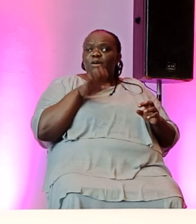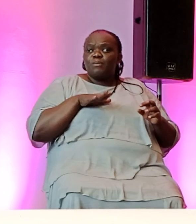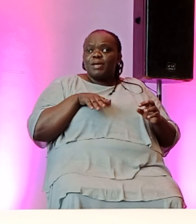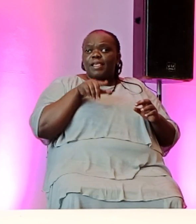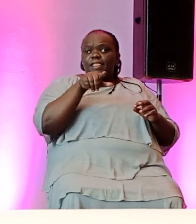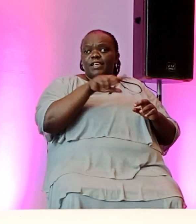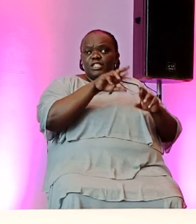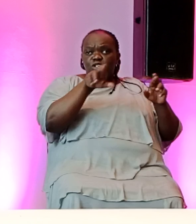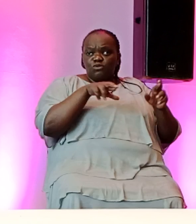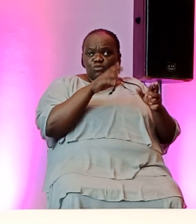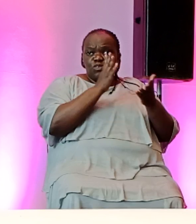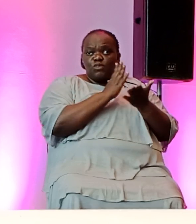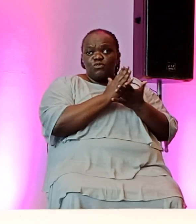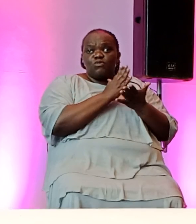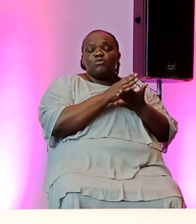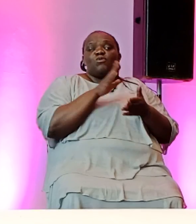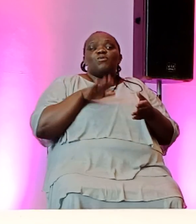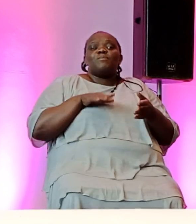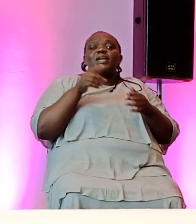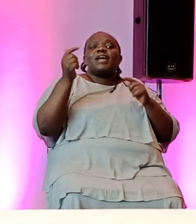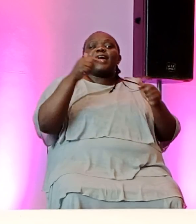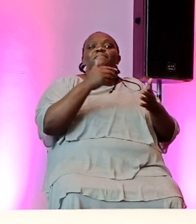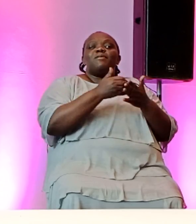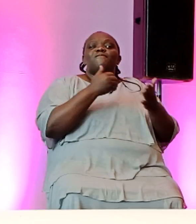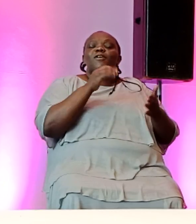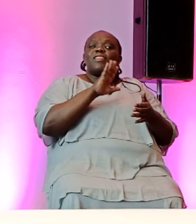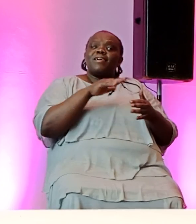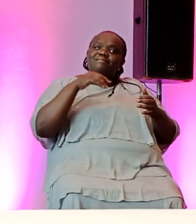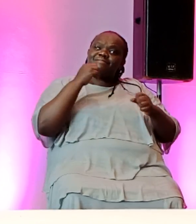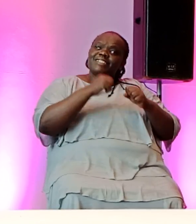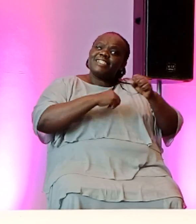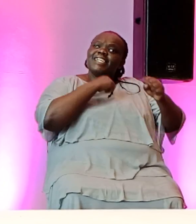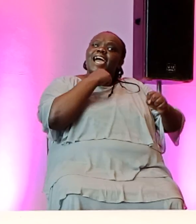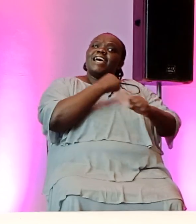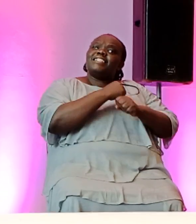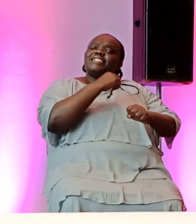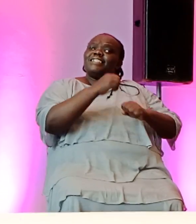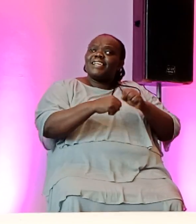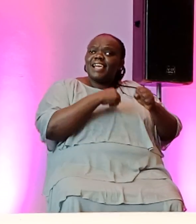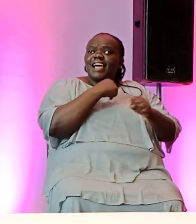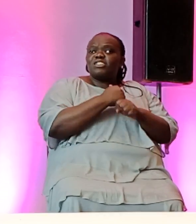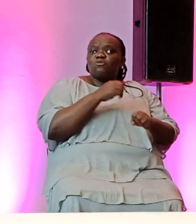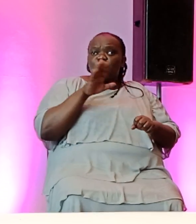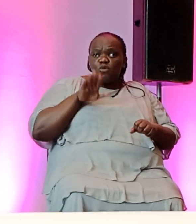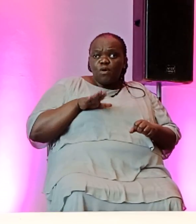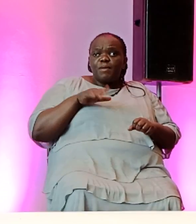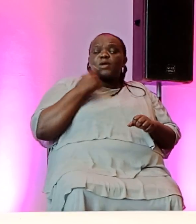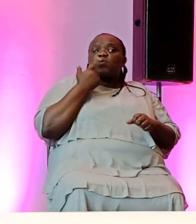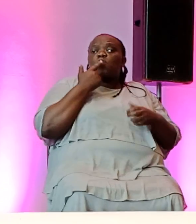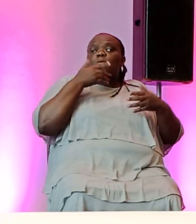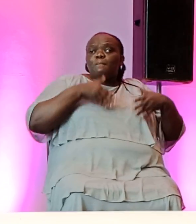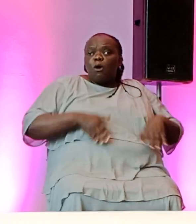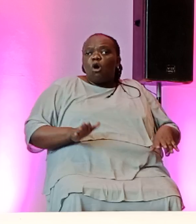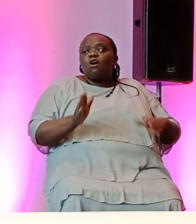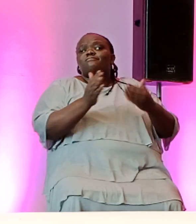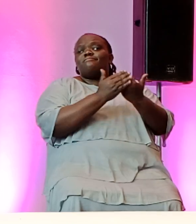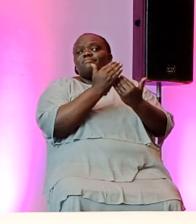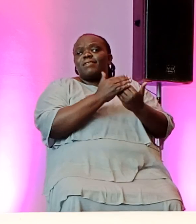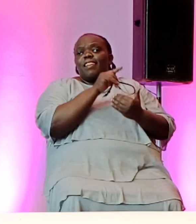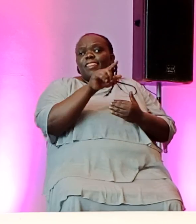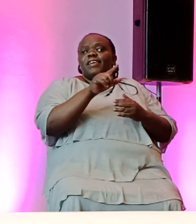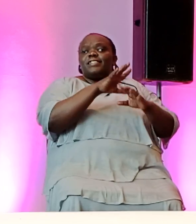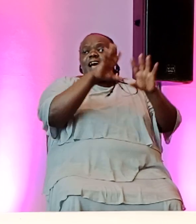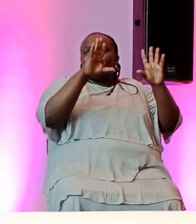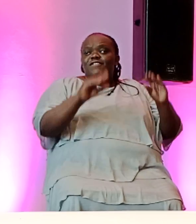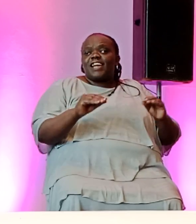this room and the women who have come before them, but decades and decades of women who've been born and brought up on this